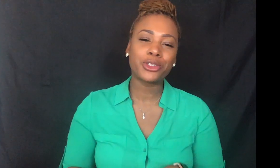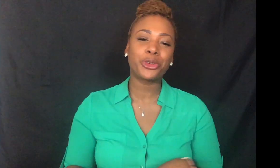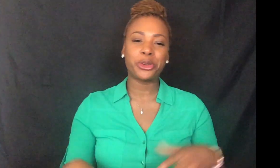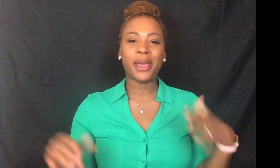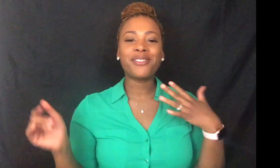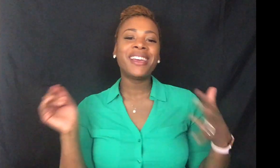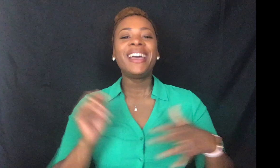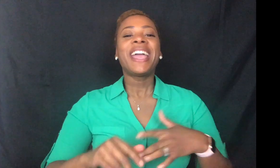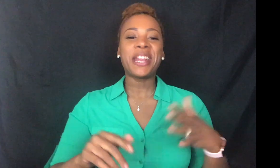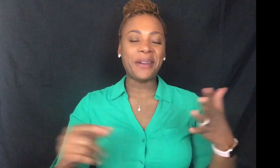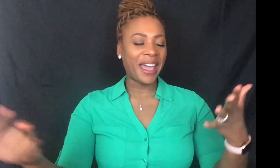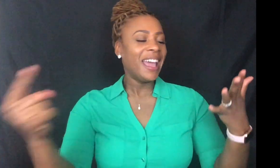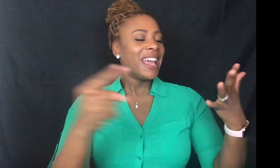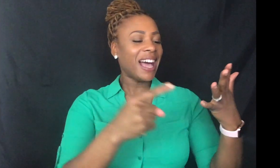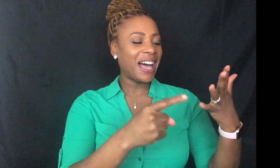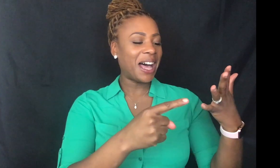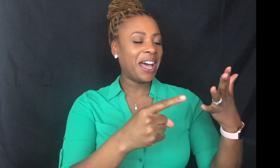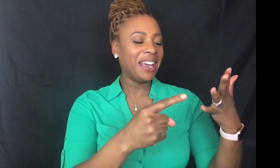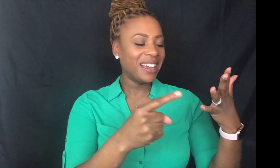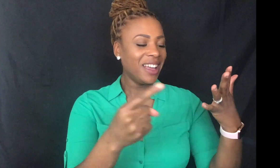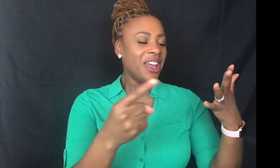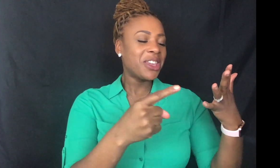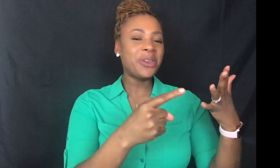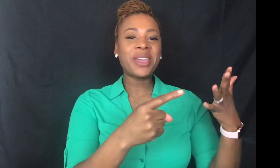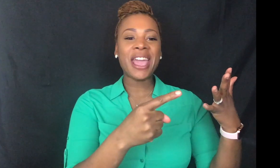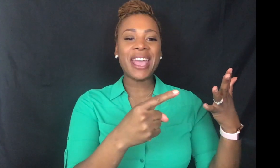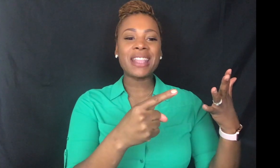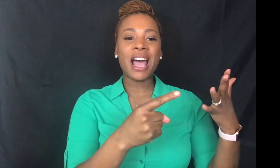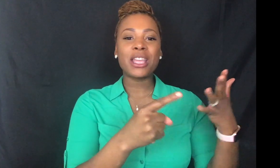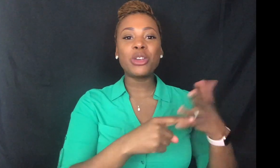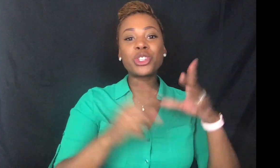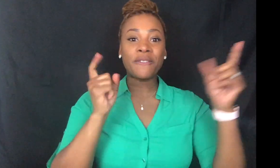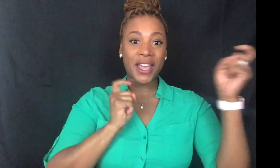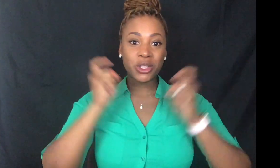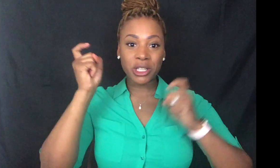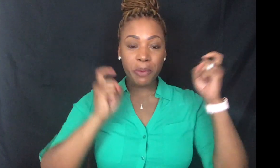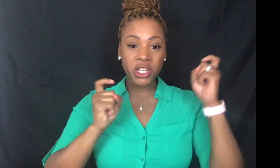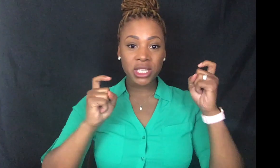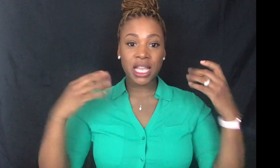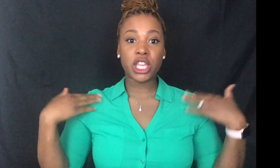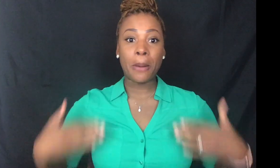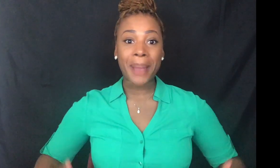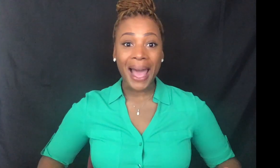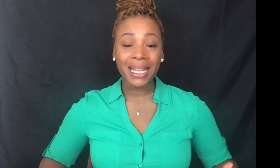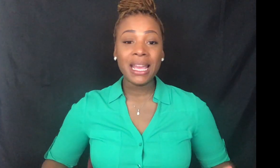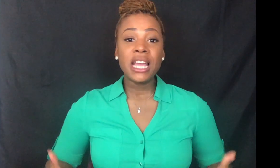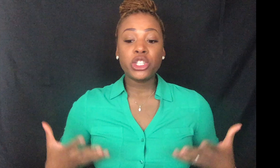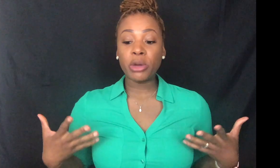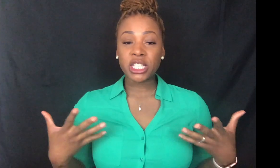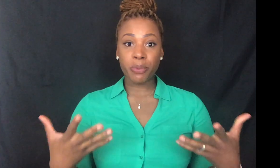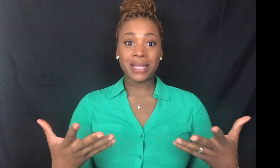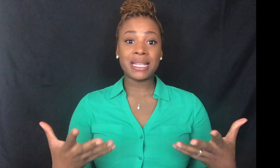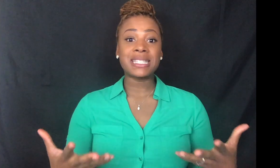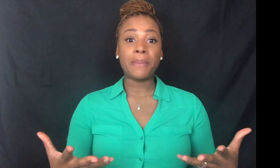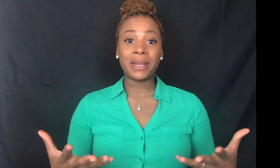you have. Anyway, you can use your facial expressions and your body to express that something is